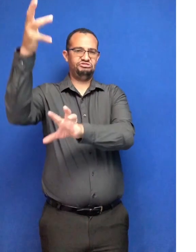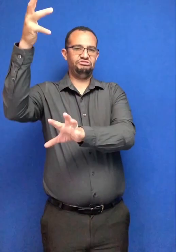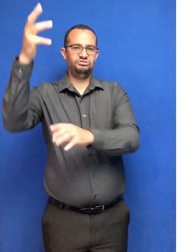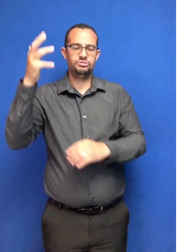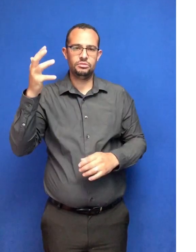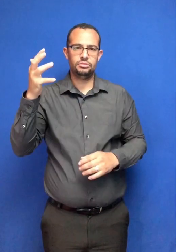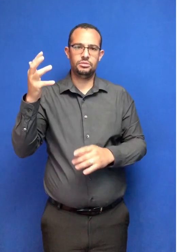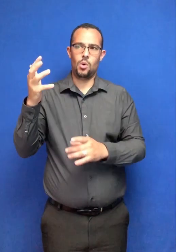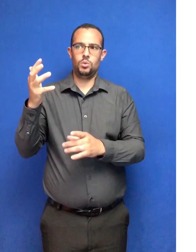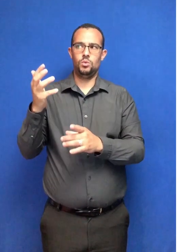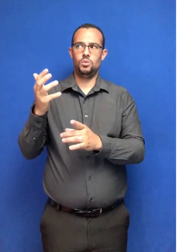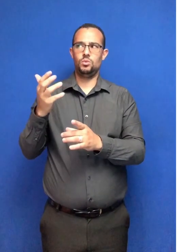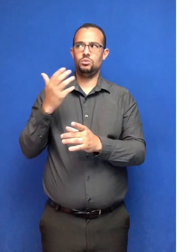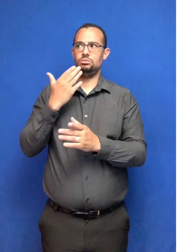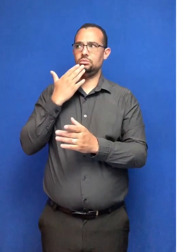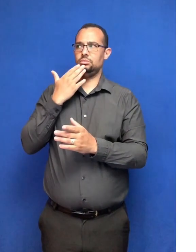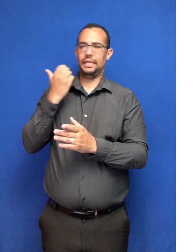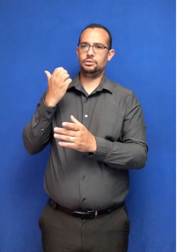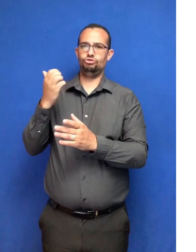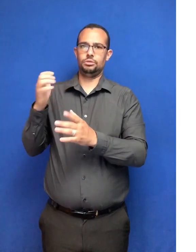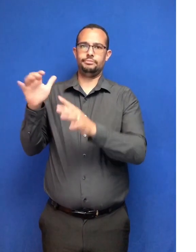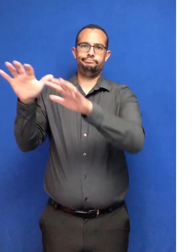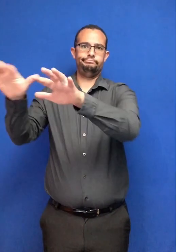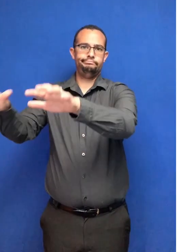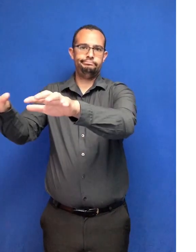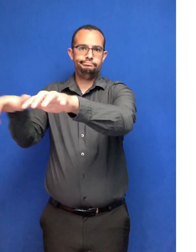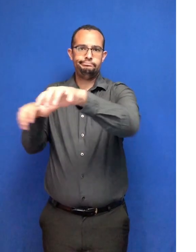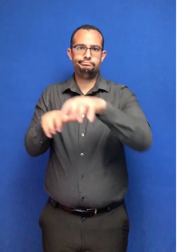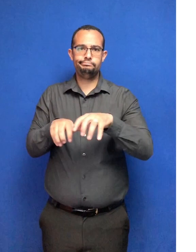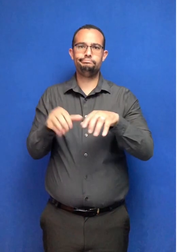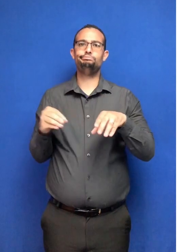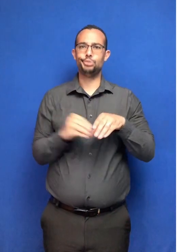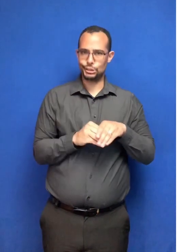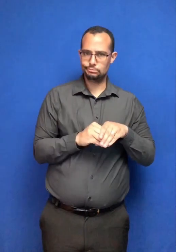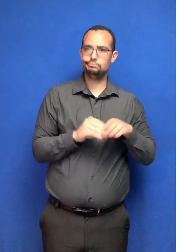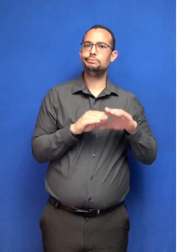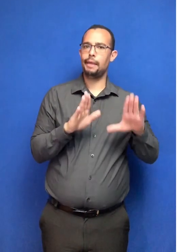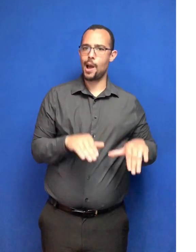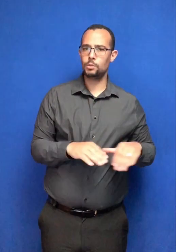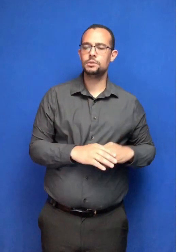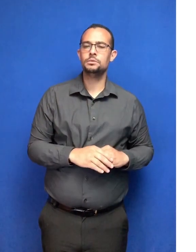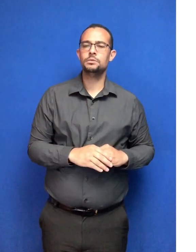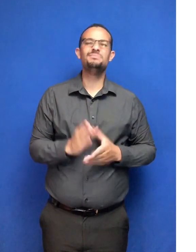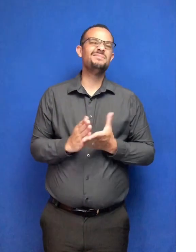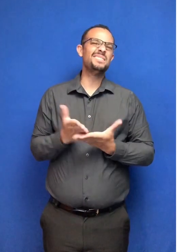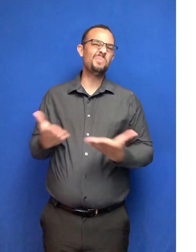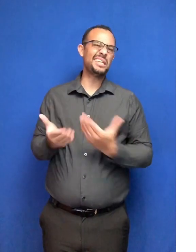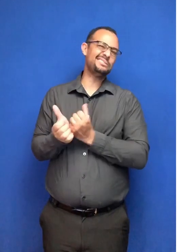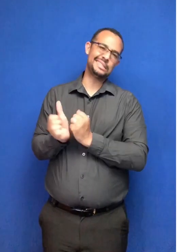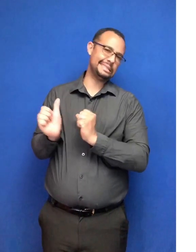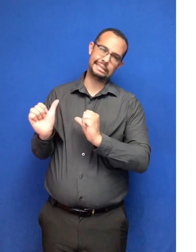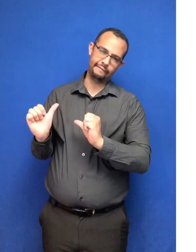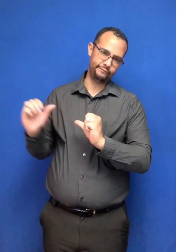it's best just to simply bring it inside. There are several things like propane tanks and a couple other